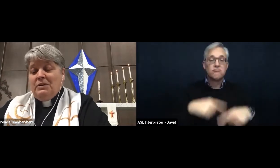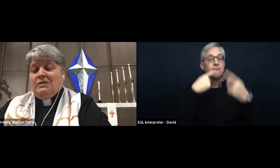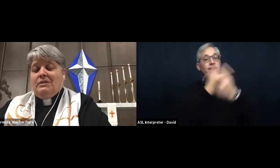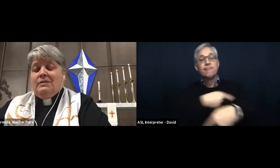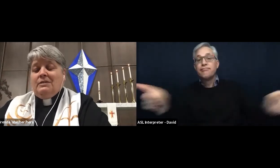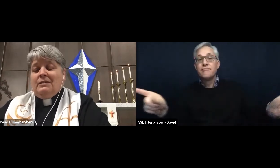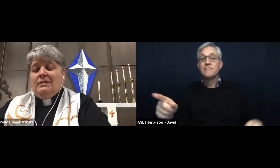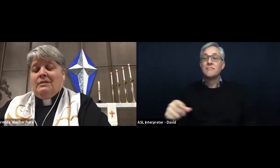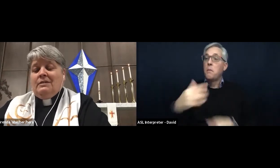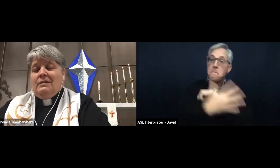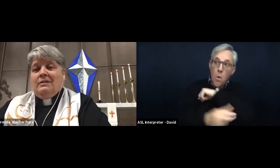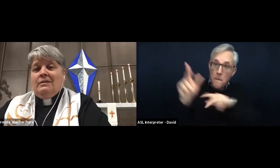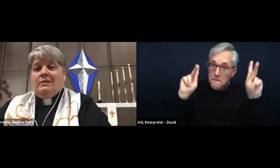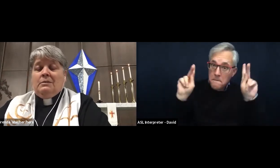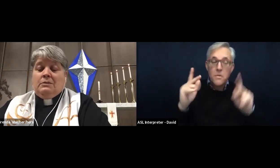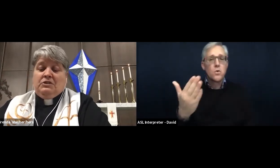for the prisoner,